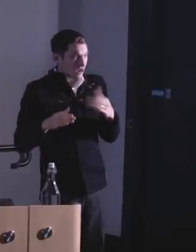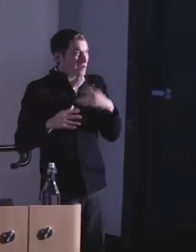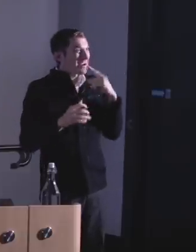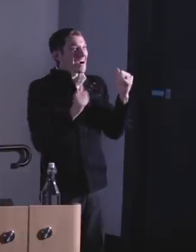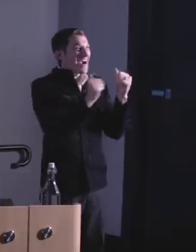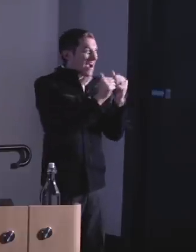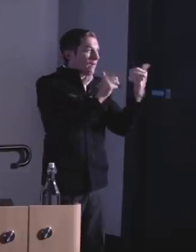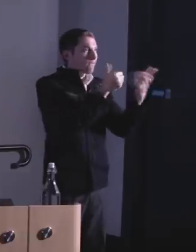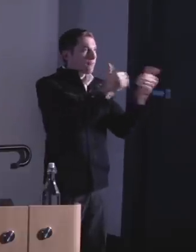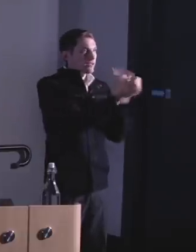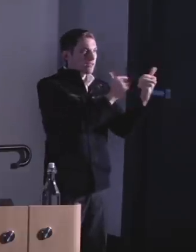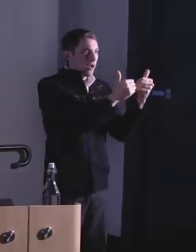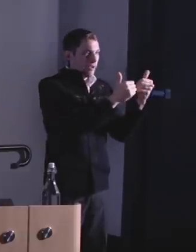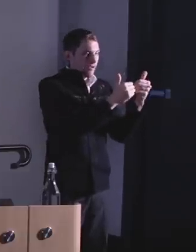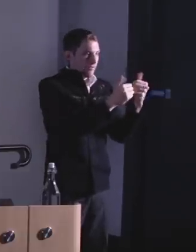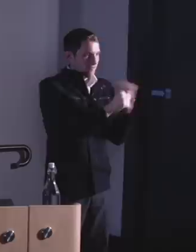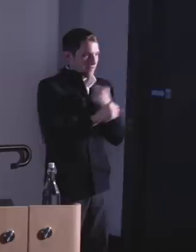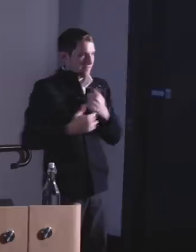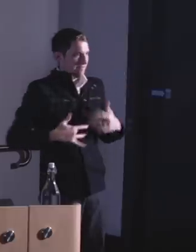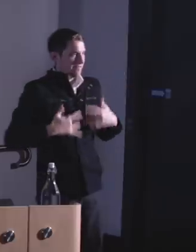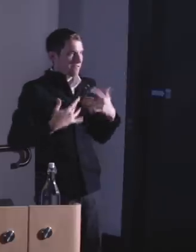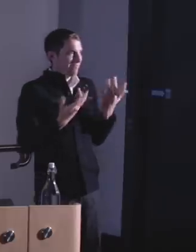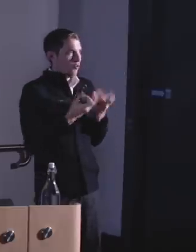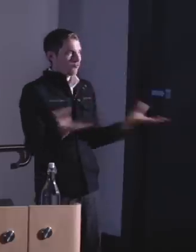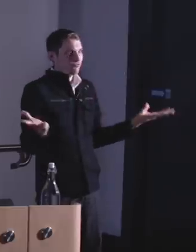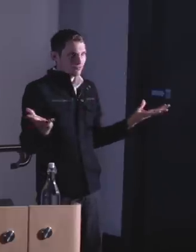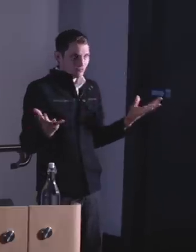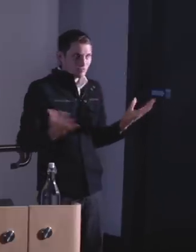us as though, you know, it's a lost cause.